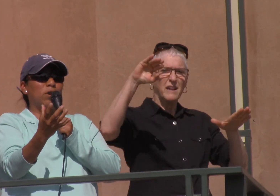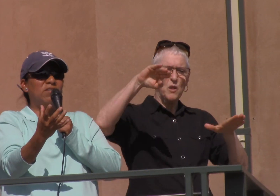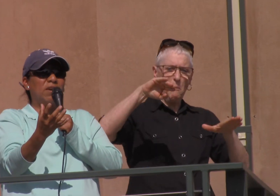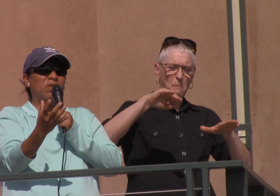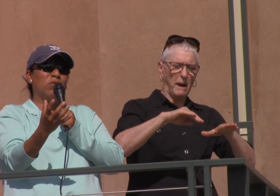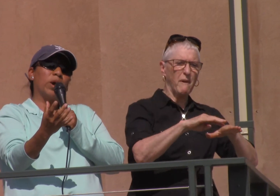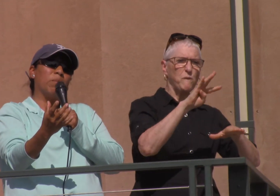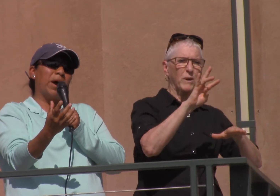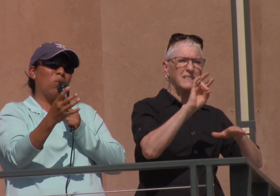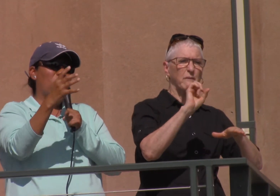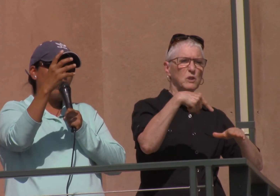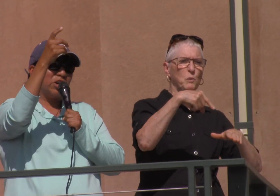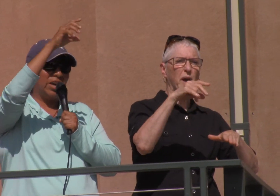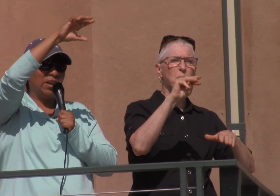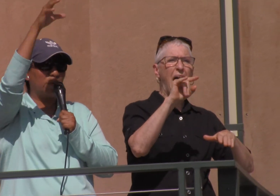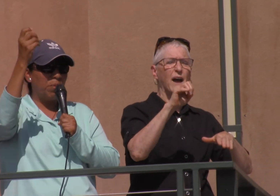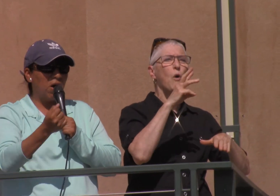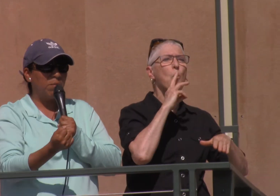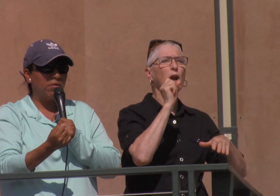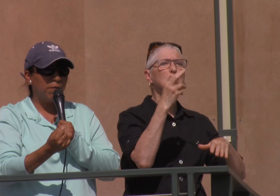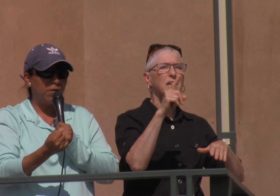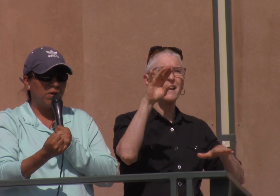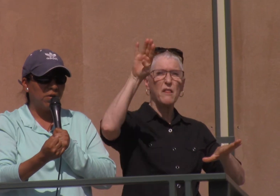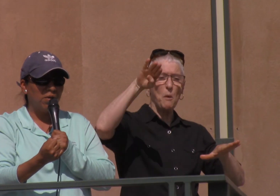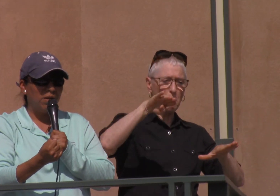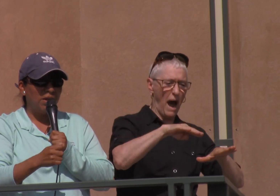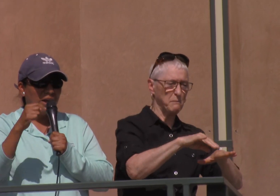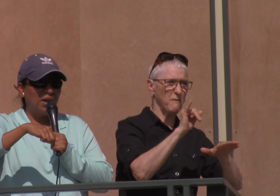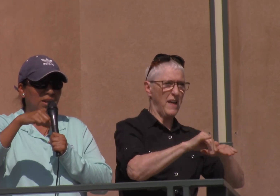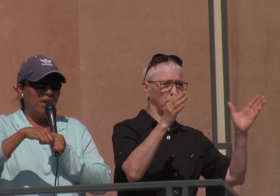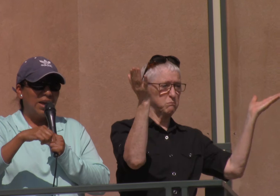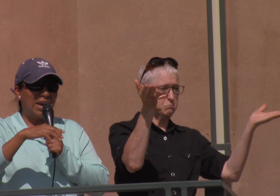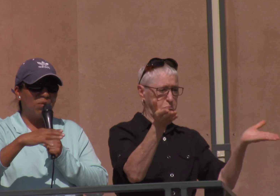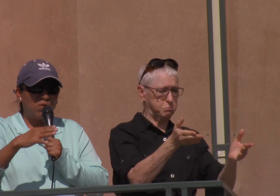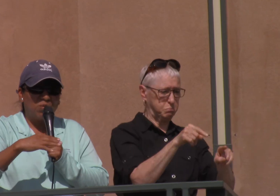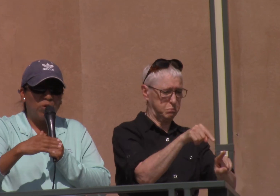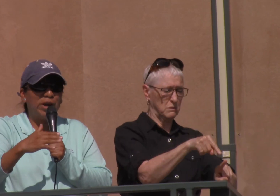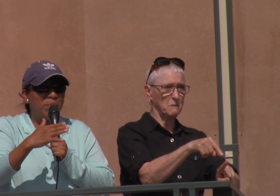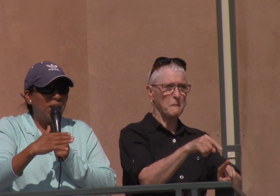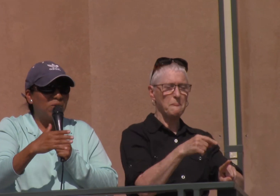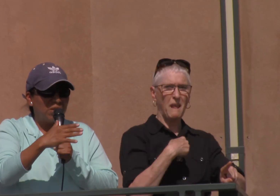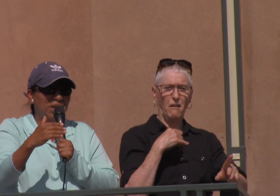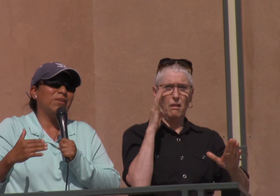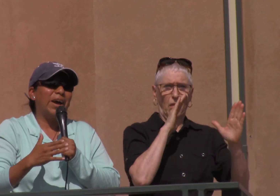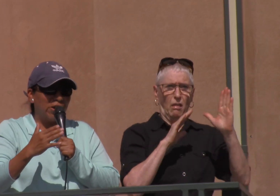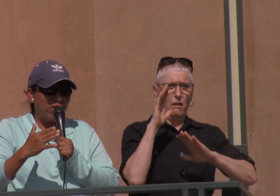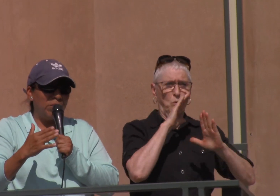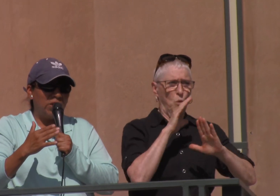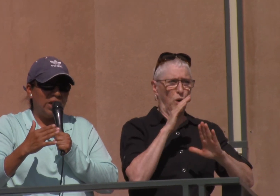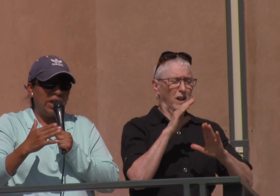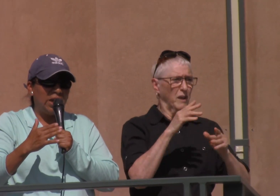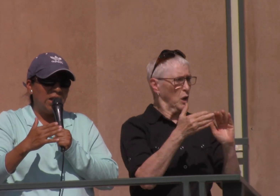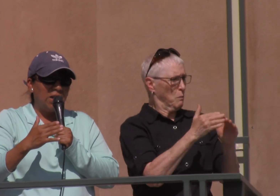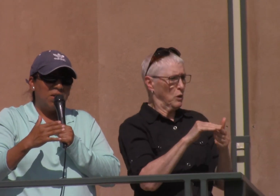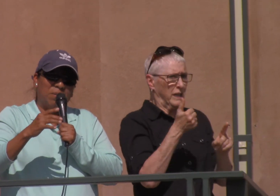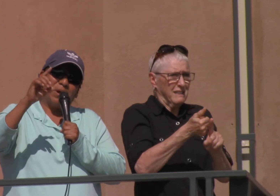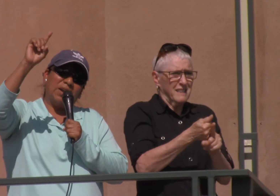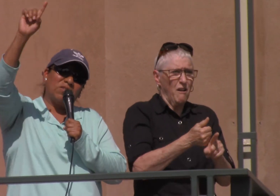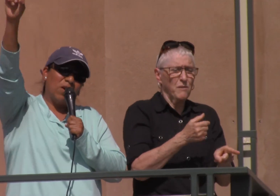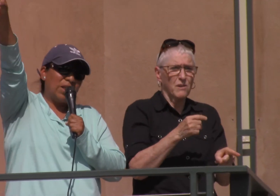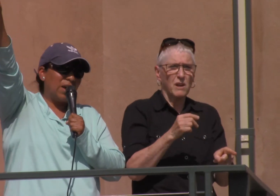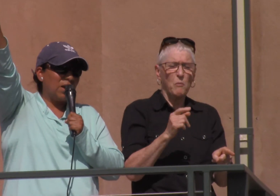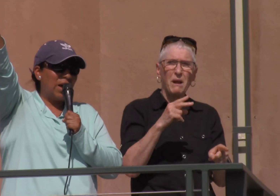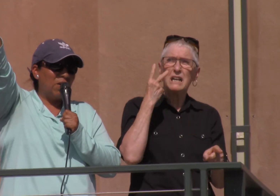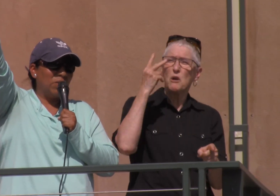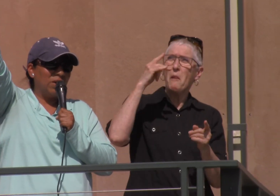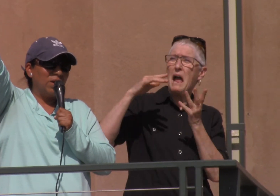a 47 square mile watershed at the bottom of the funnel. And I was worried about the entire community. But I